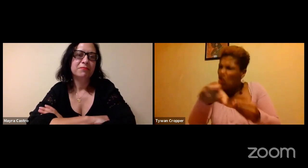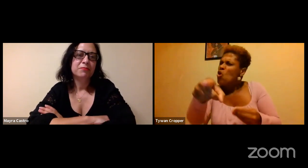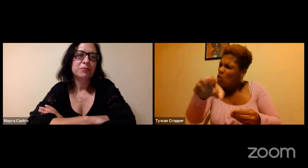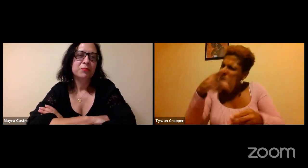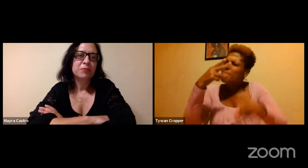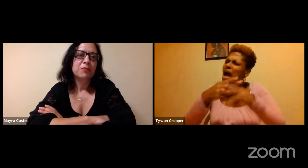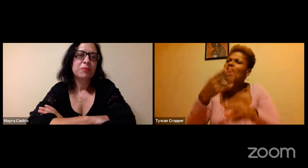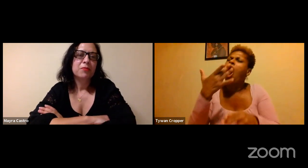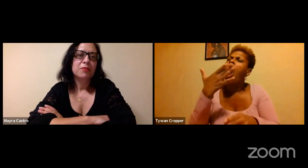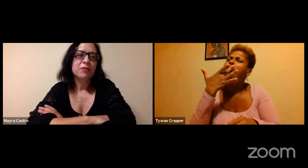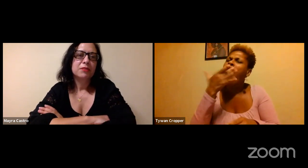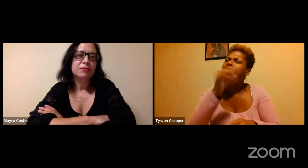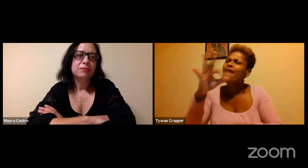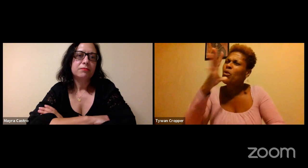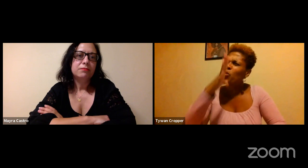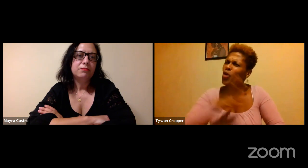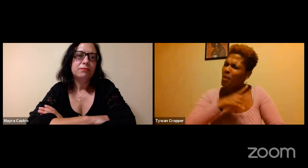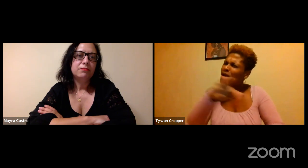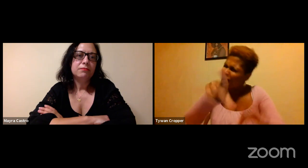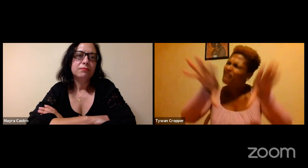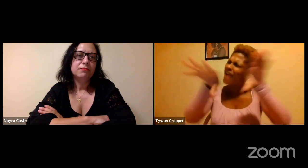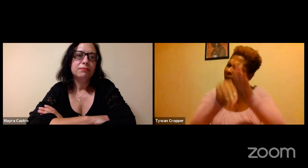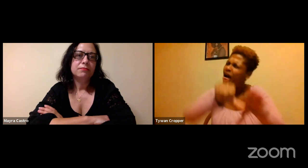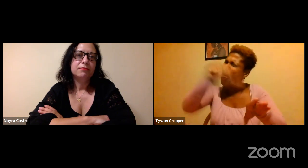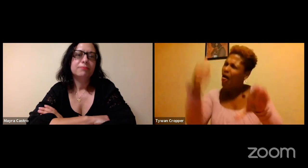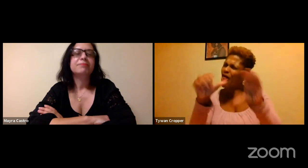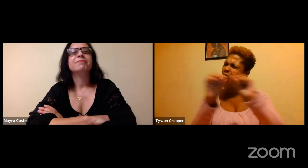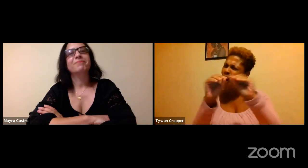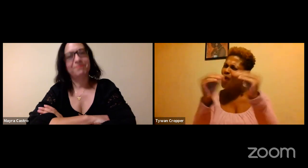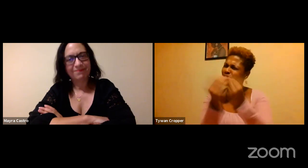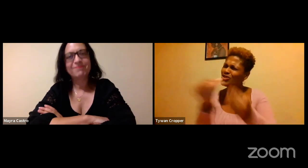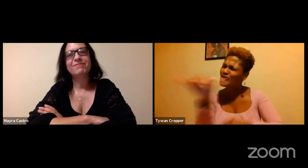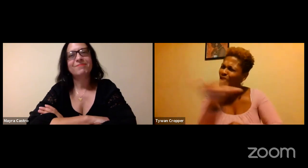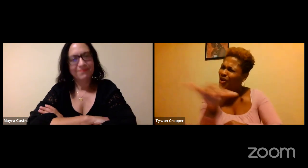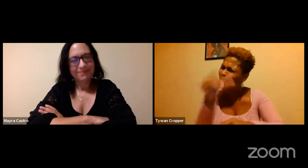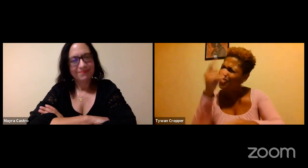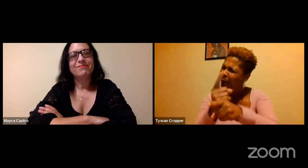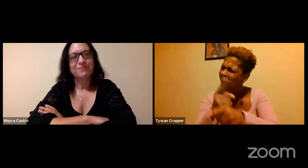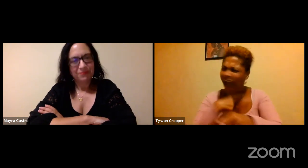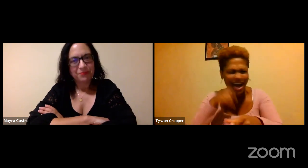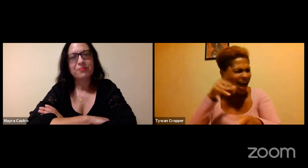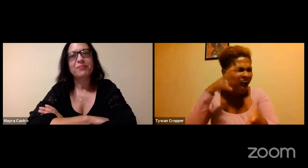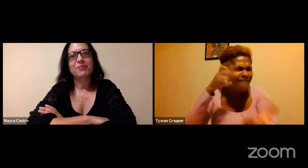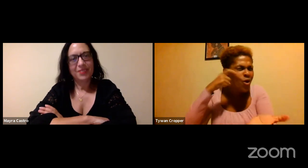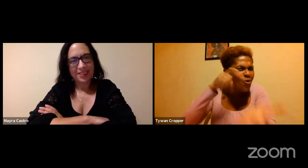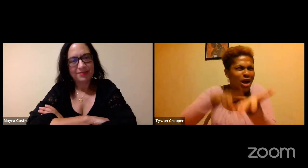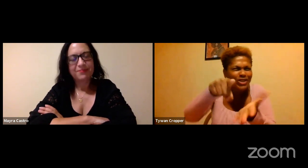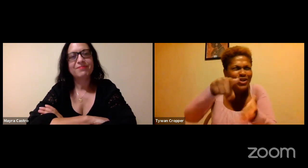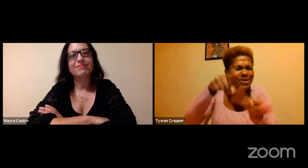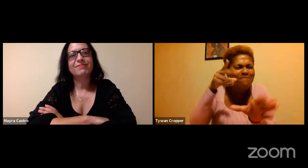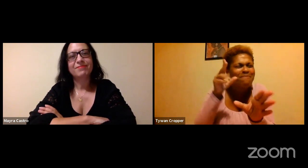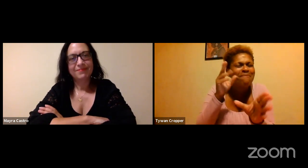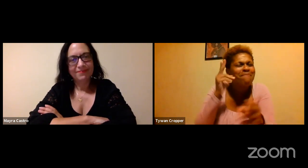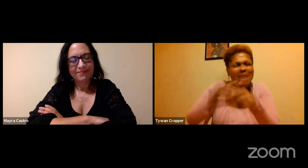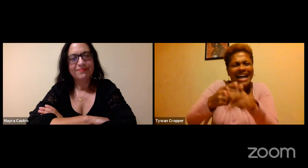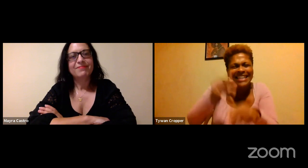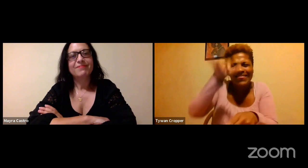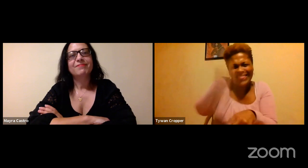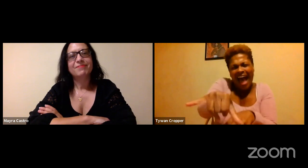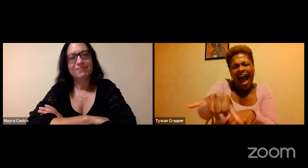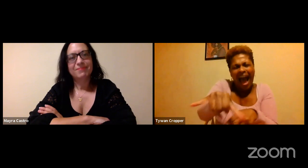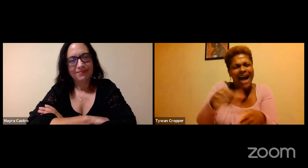a very good person. And I want to mention that you are a wonderful woman that's involved. And